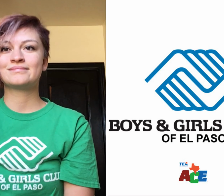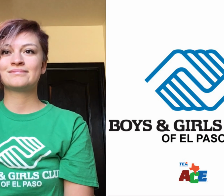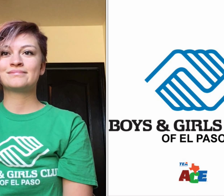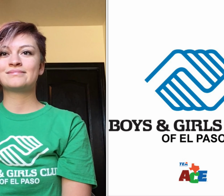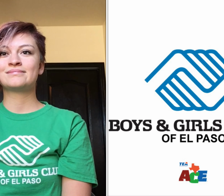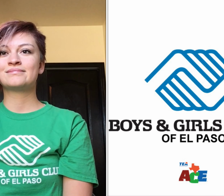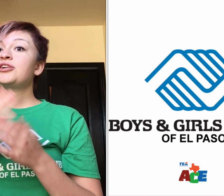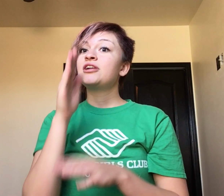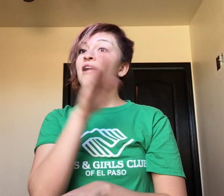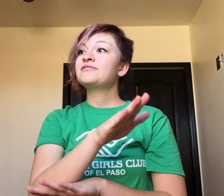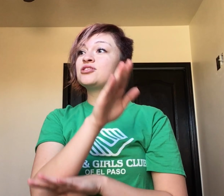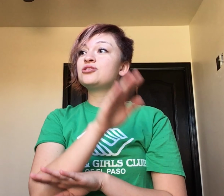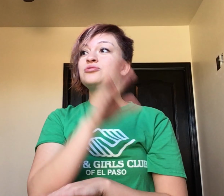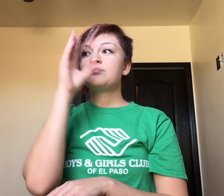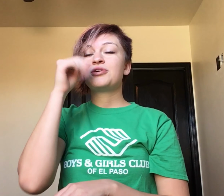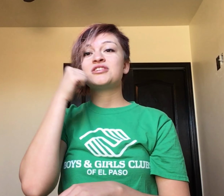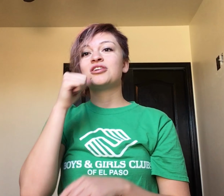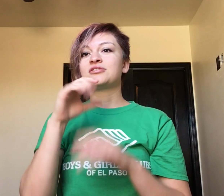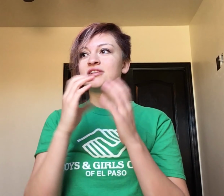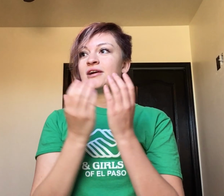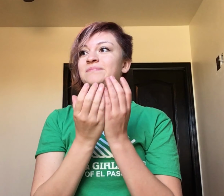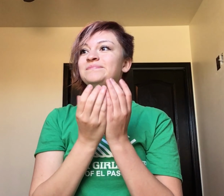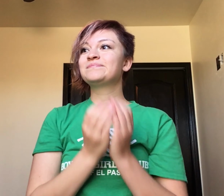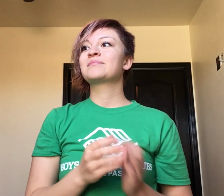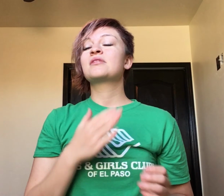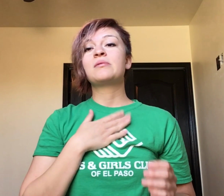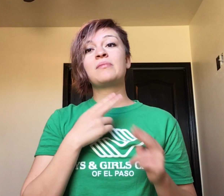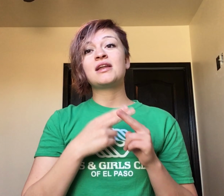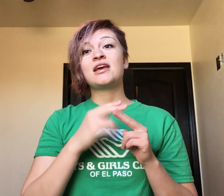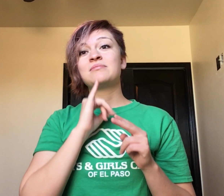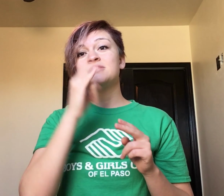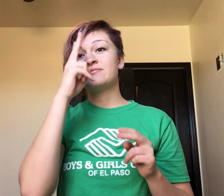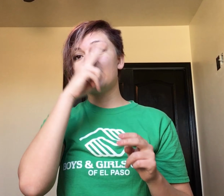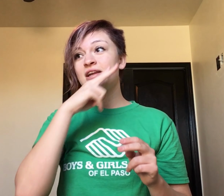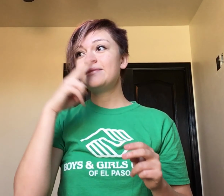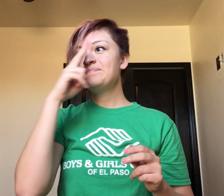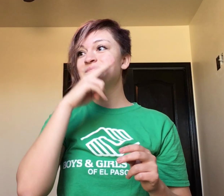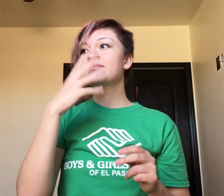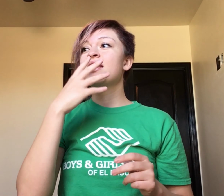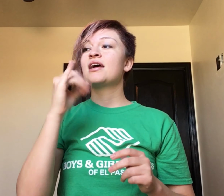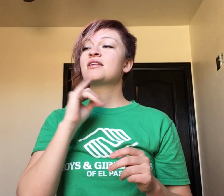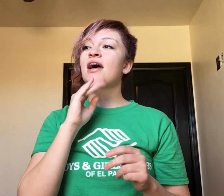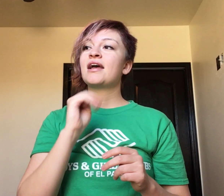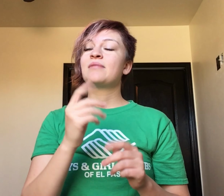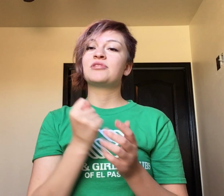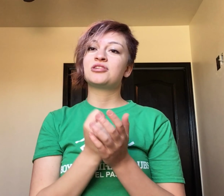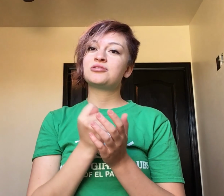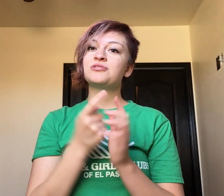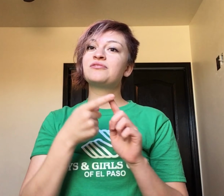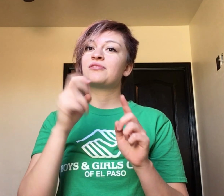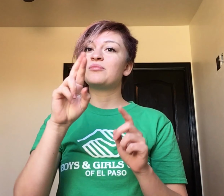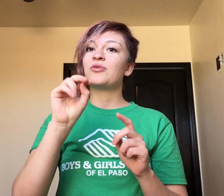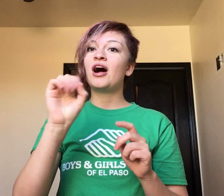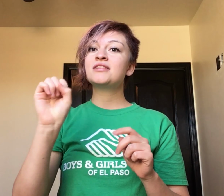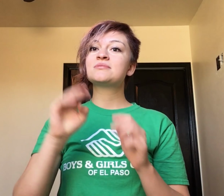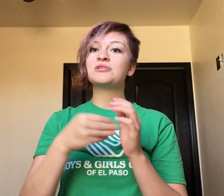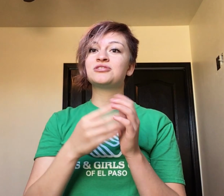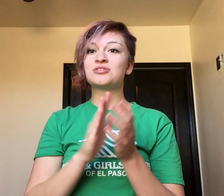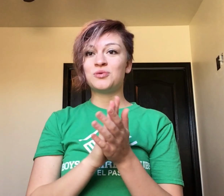Good afternoon Boys and Girls Club. My name is Veda and I am the tutor from Ross Middle School.